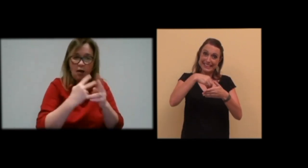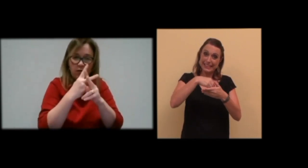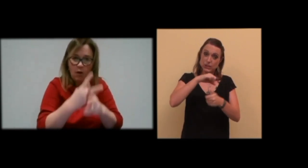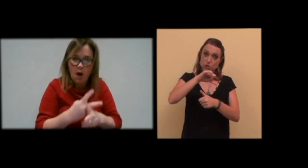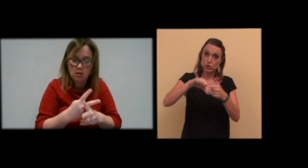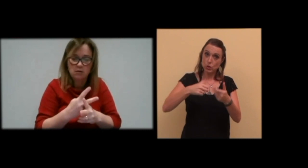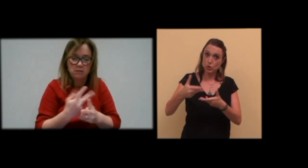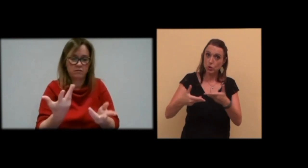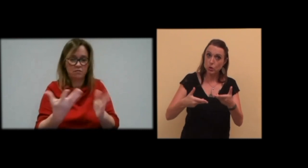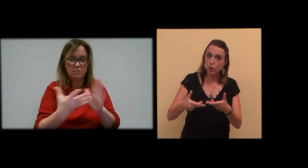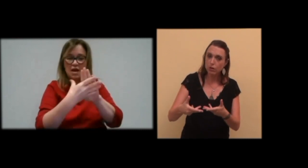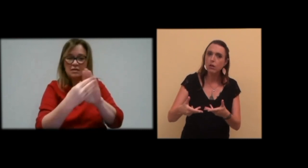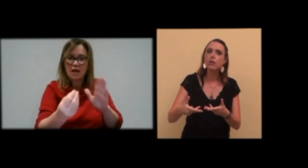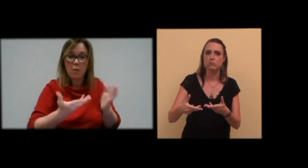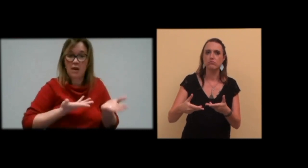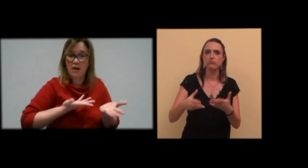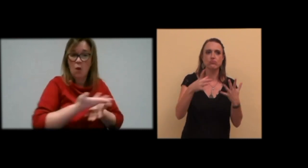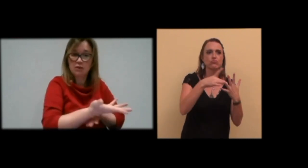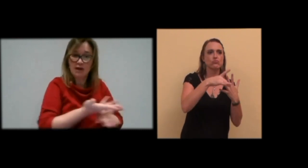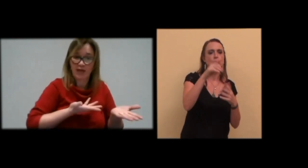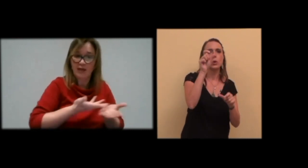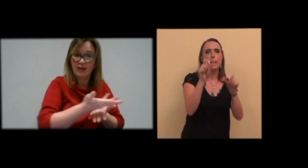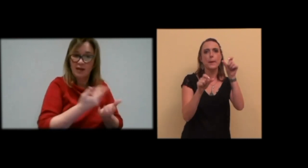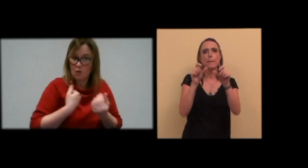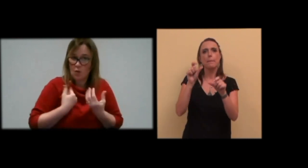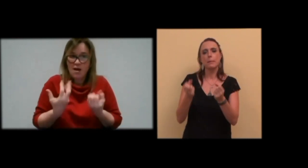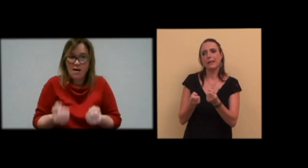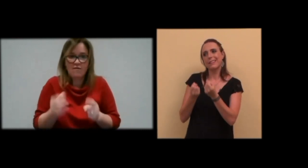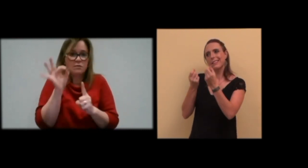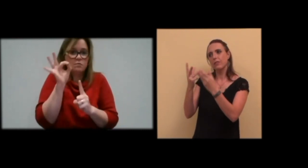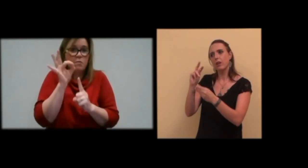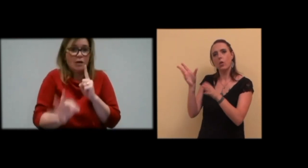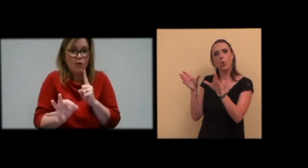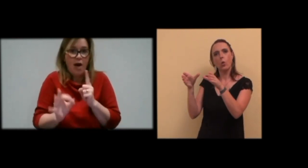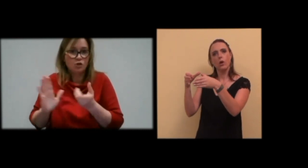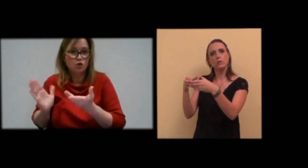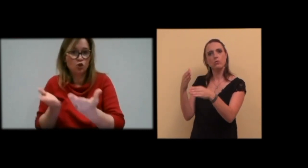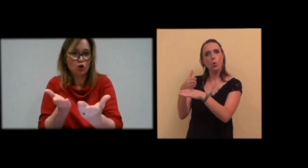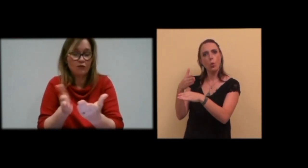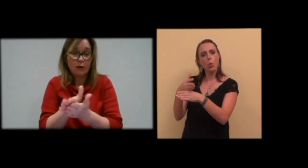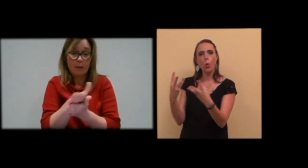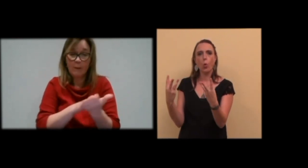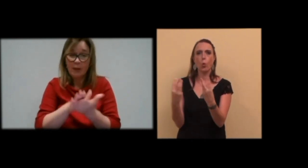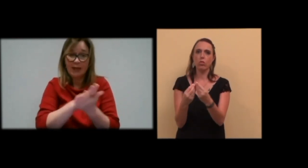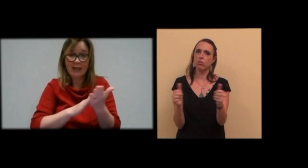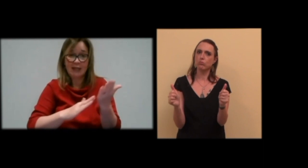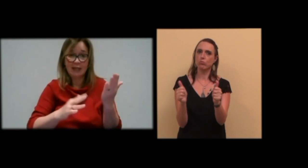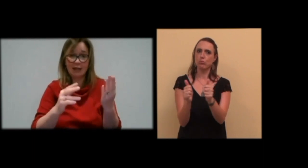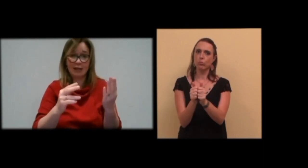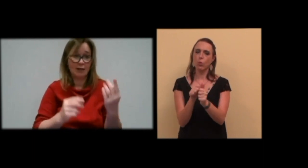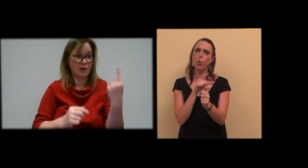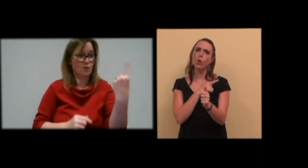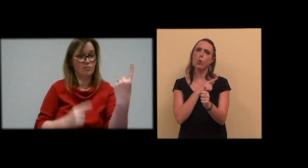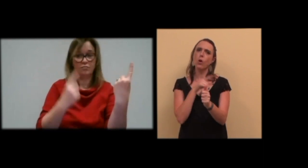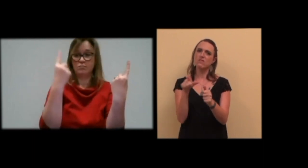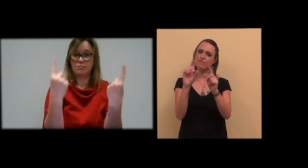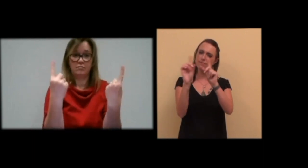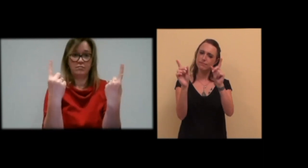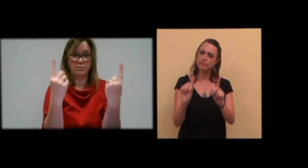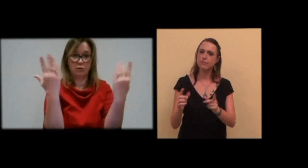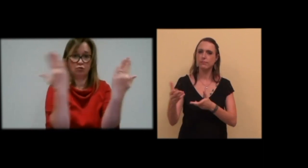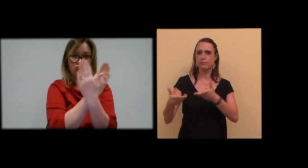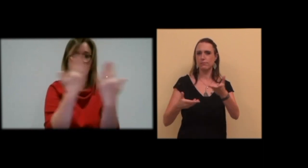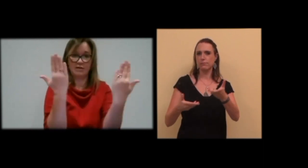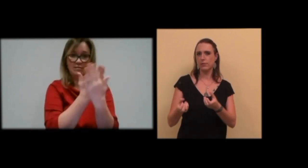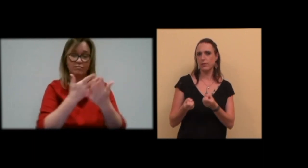social services responsibility is to signpost people to other organisations to work with them as well, to give